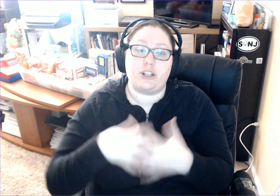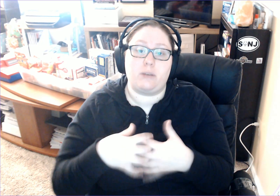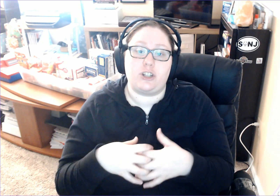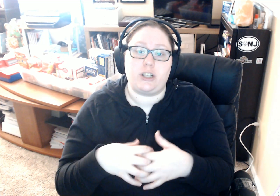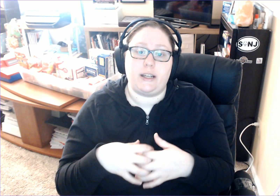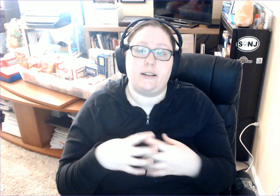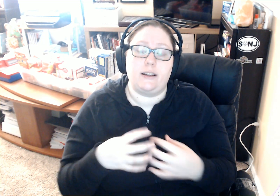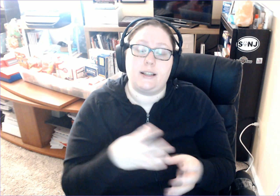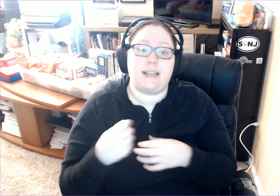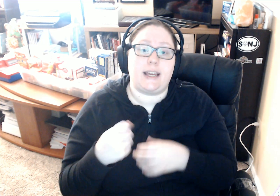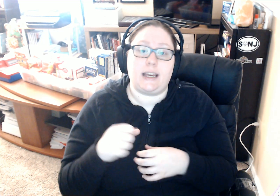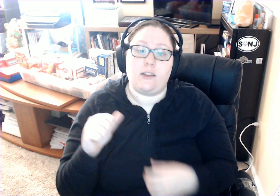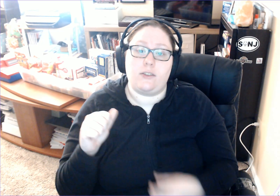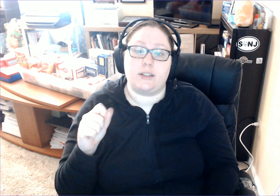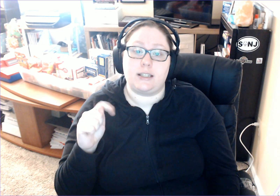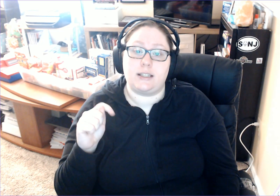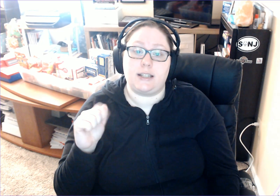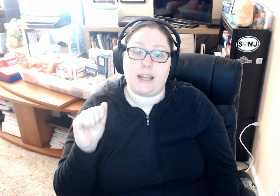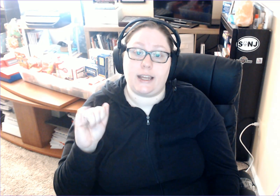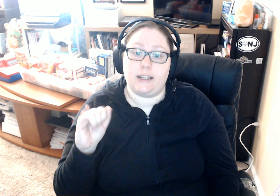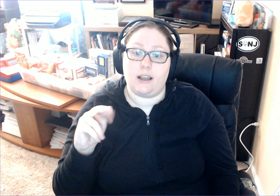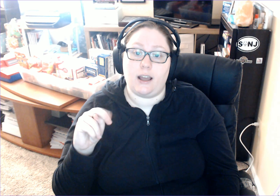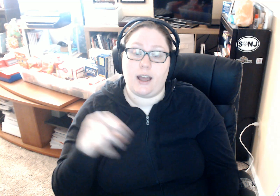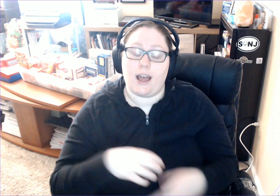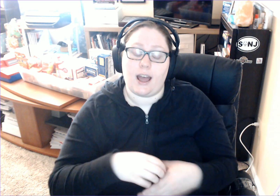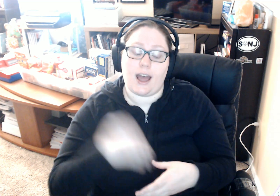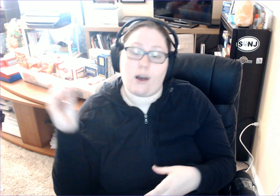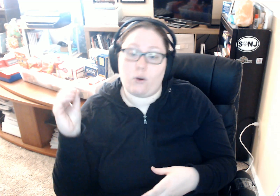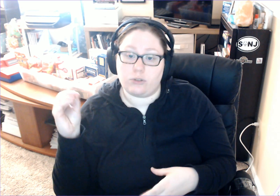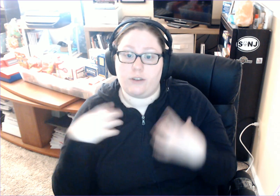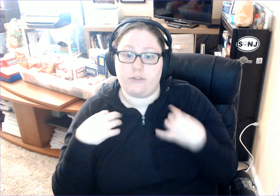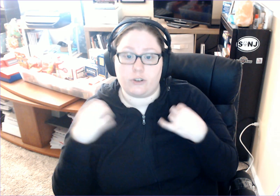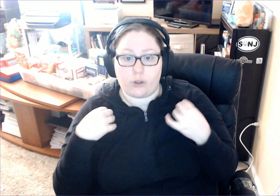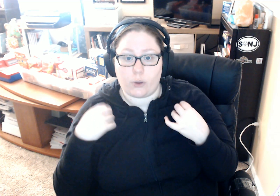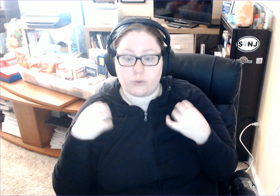machine take the stain out of your clothes.